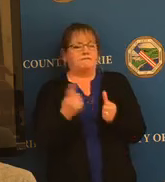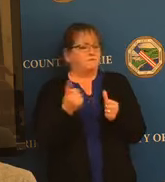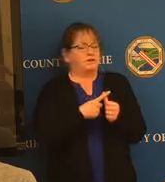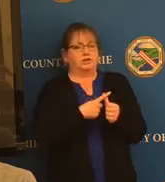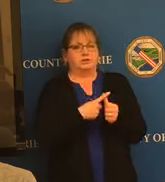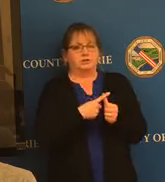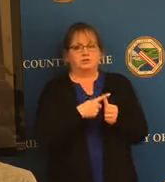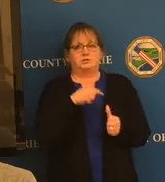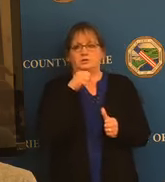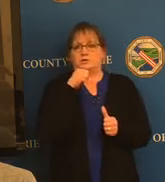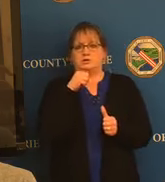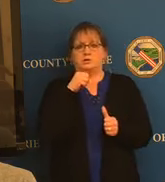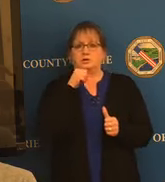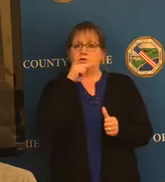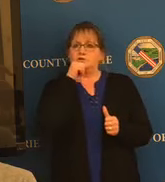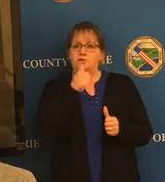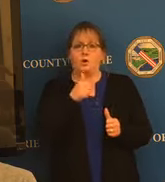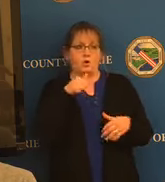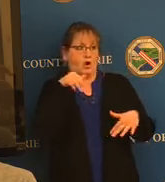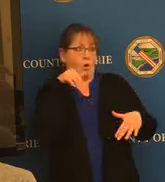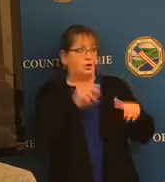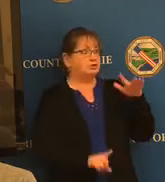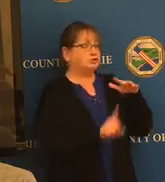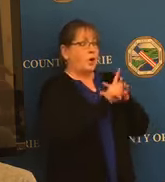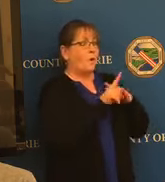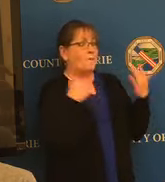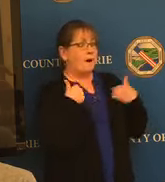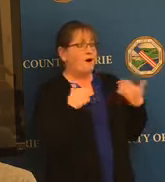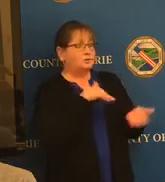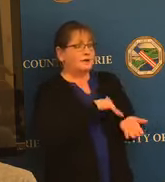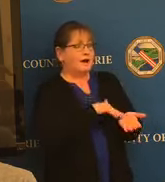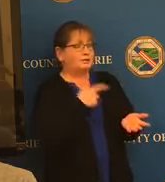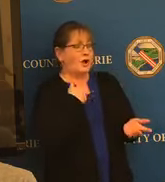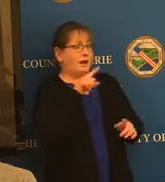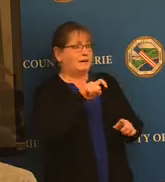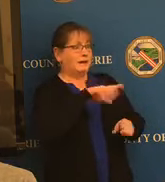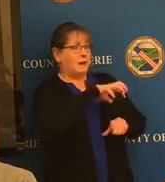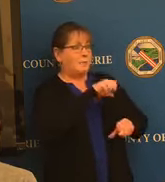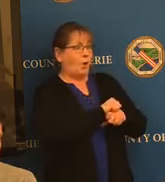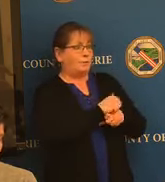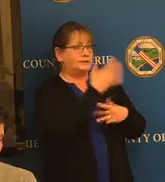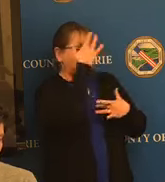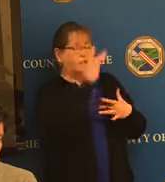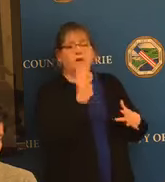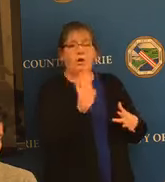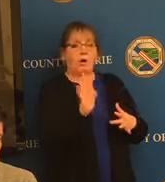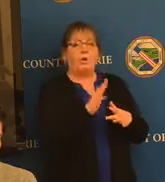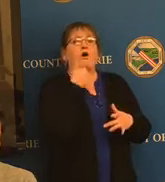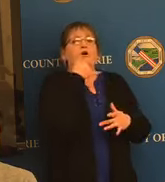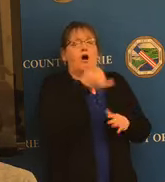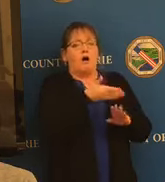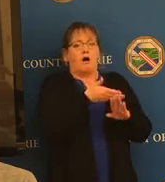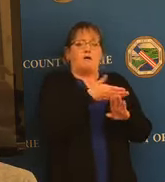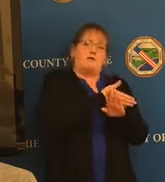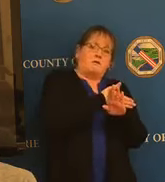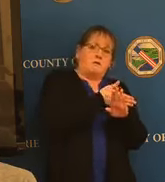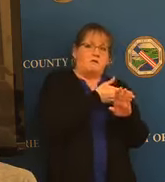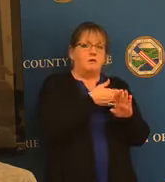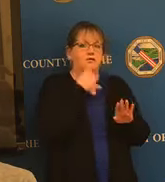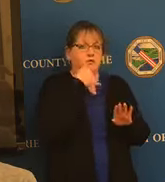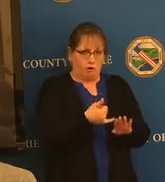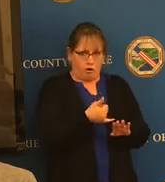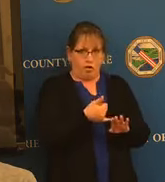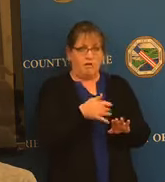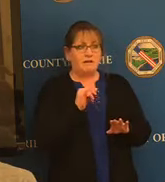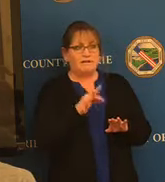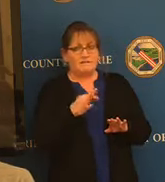Again, don't go in there and show up or make an appointment for a sick appointment. Call ahead. If you have